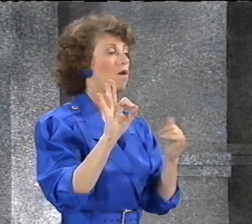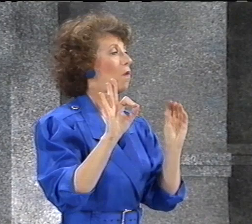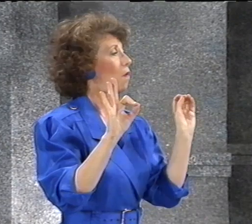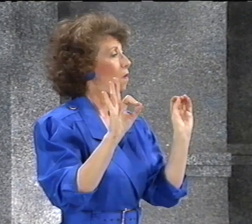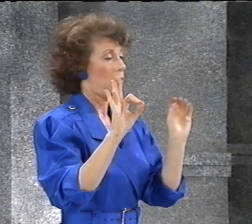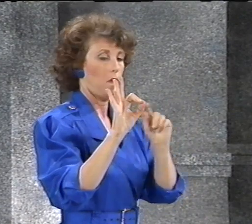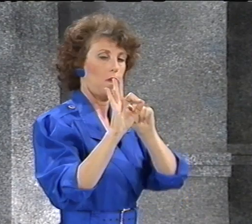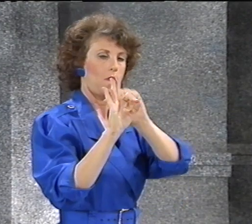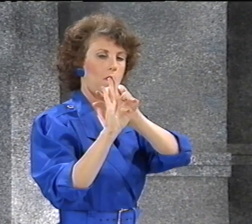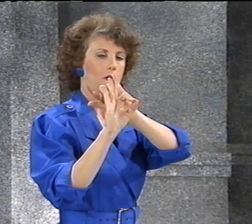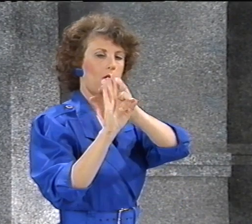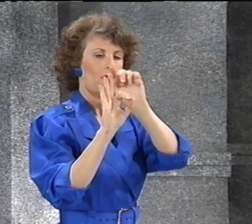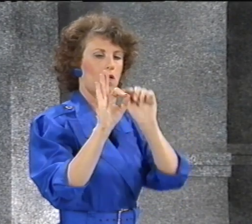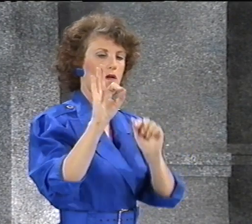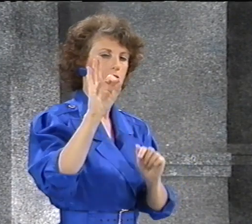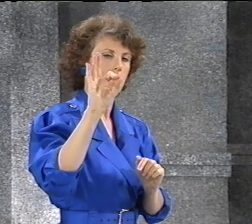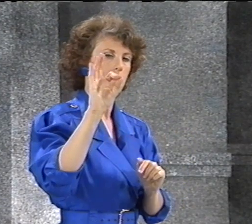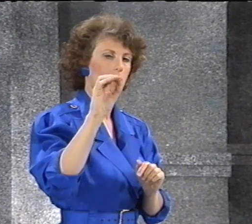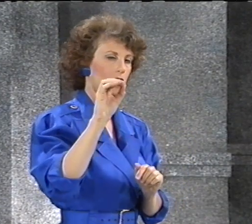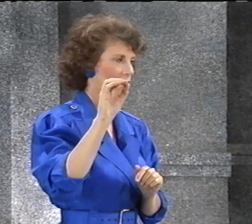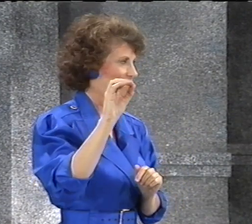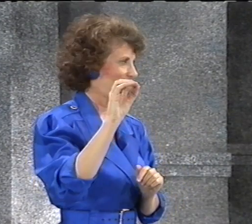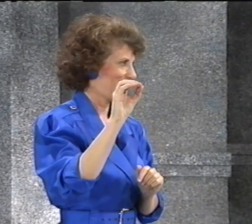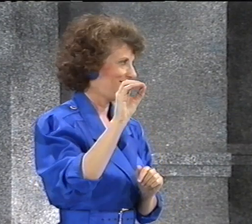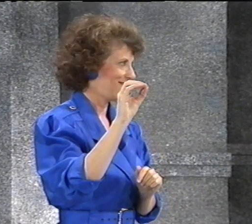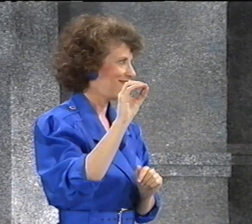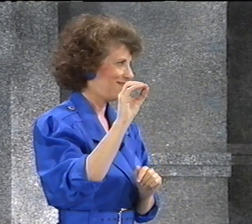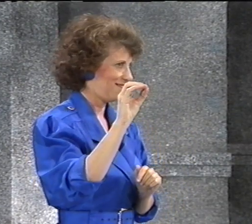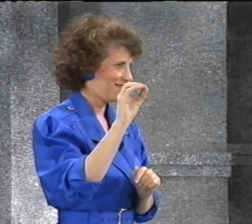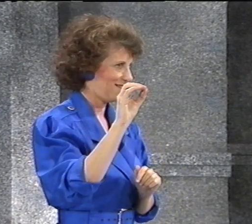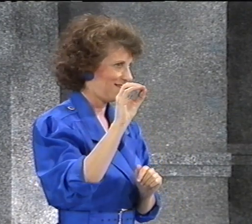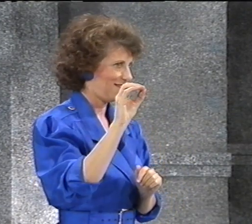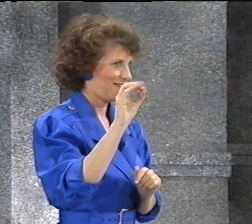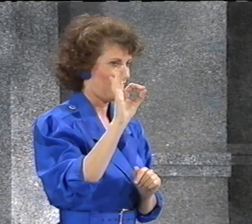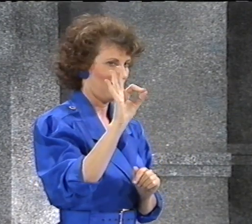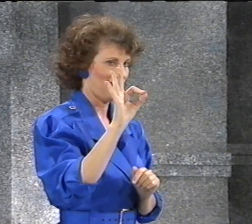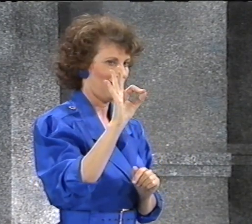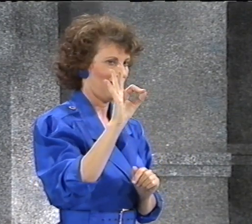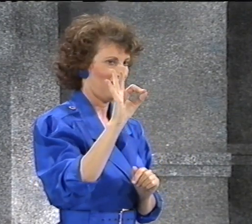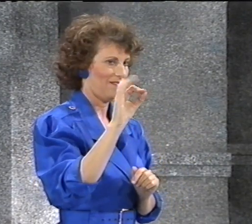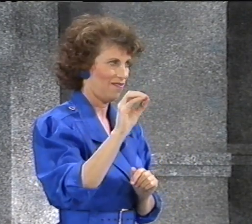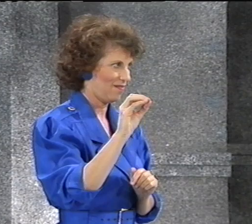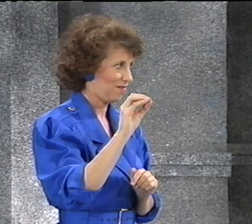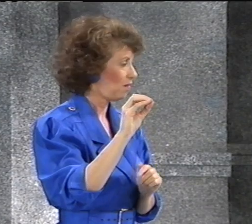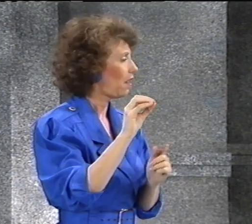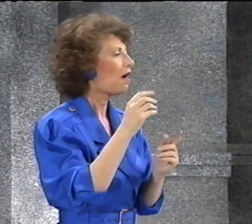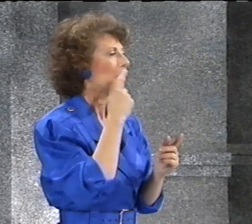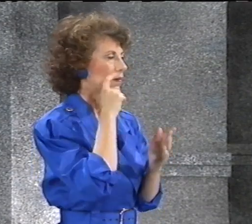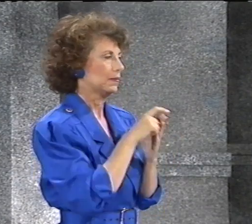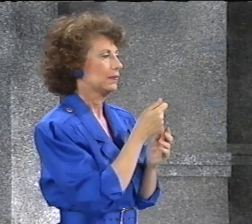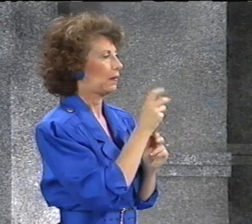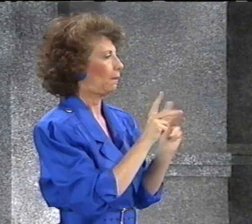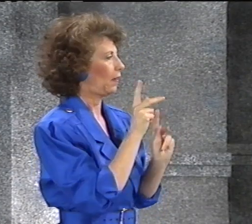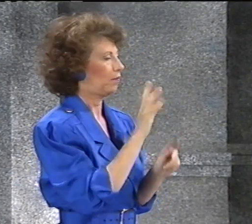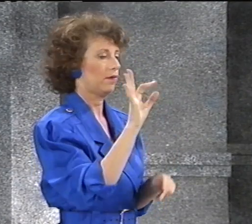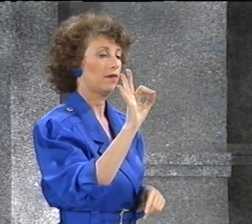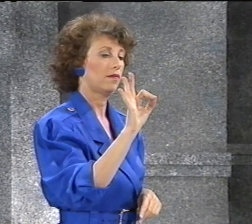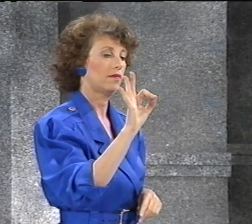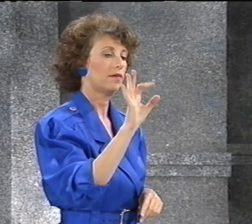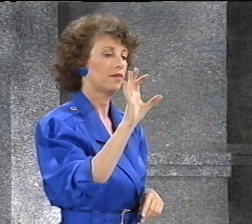In spelling fox, drop those fingers to make the O. Just leave the thumb and index finger in the contact position.